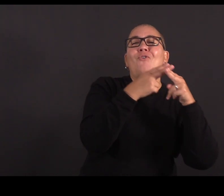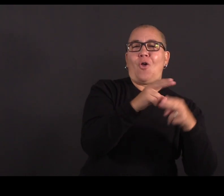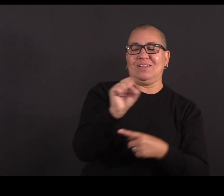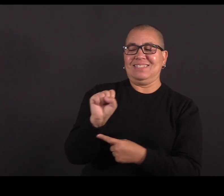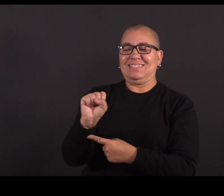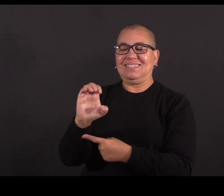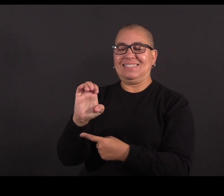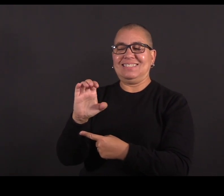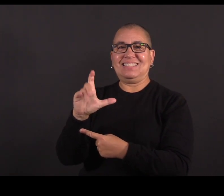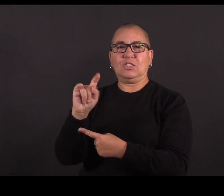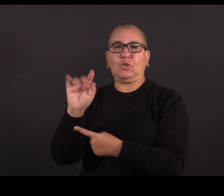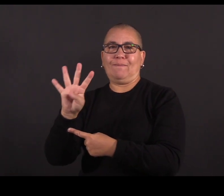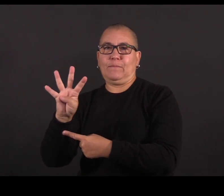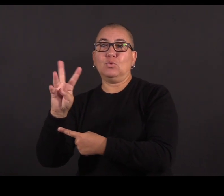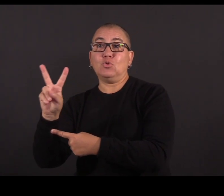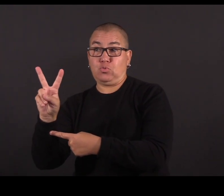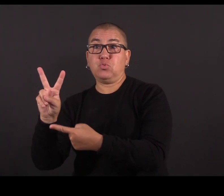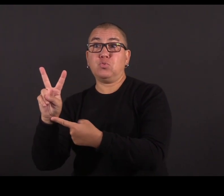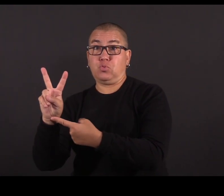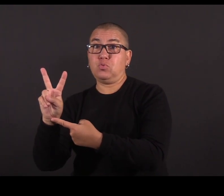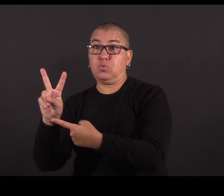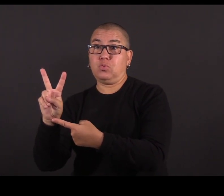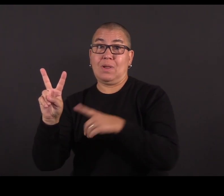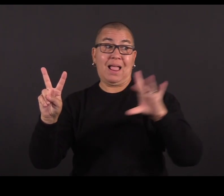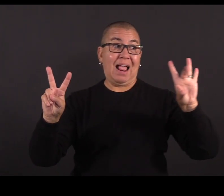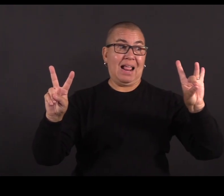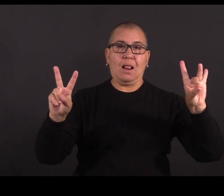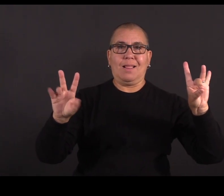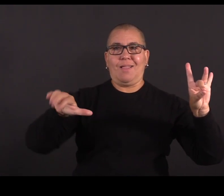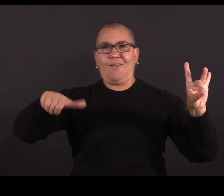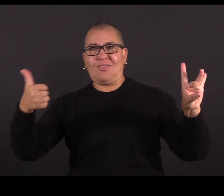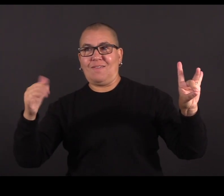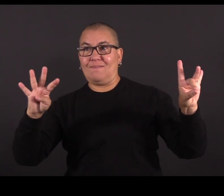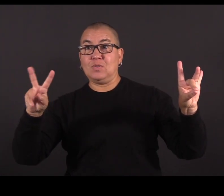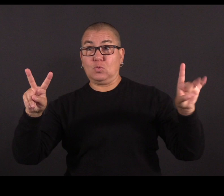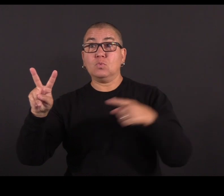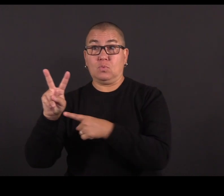of the largest, fastest growing sources of affordable housing in the United States.